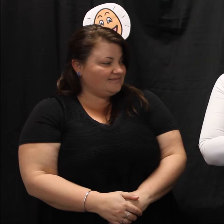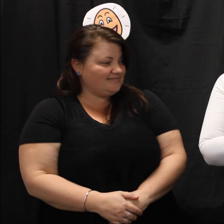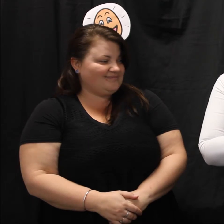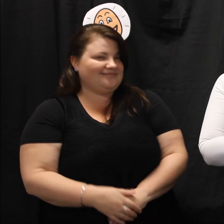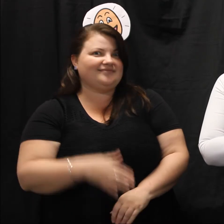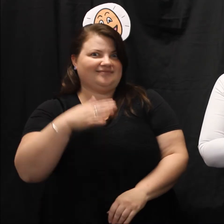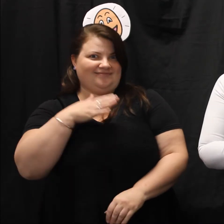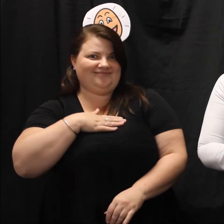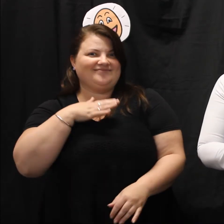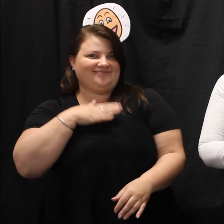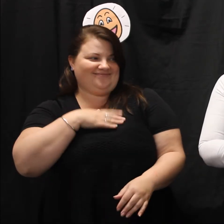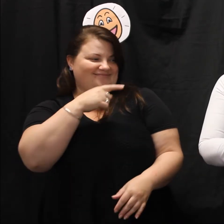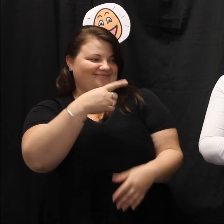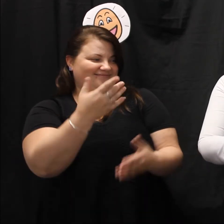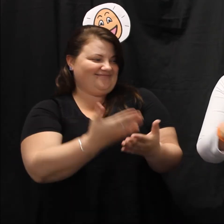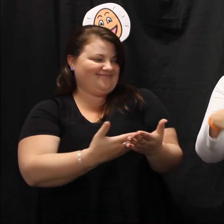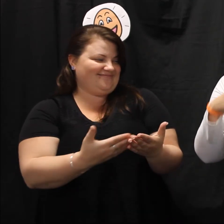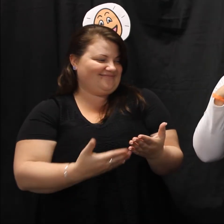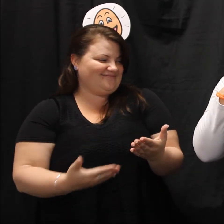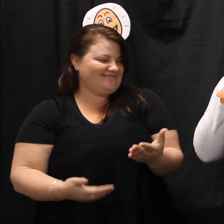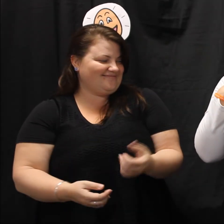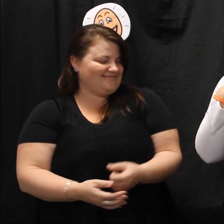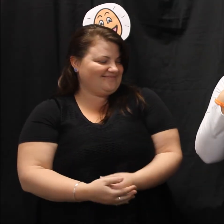I like that story.